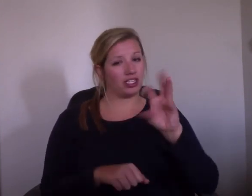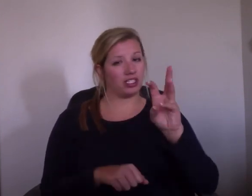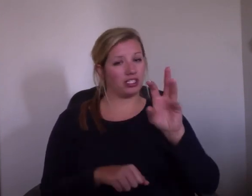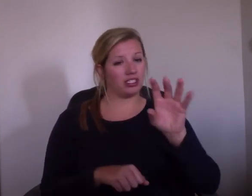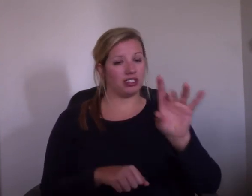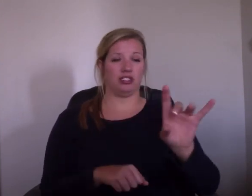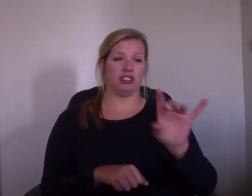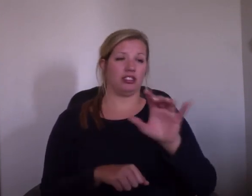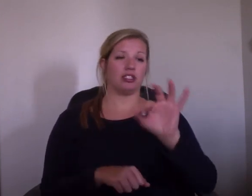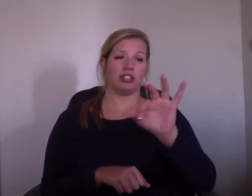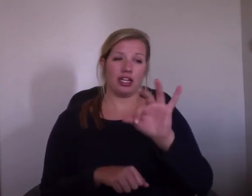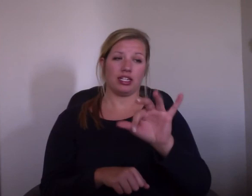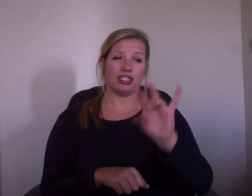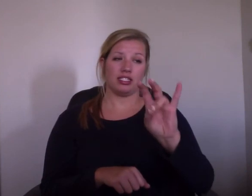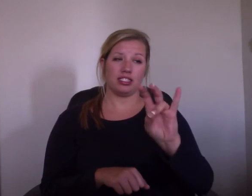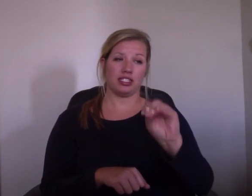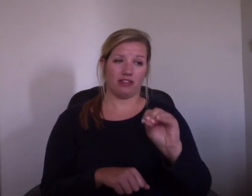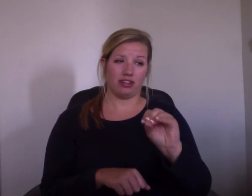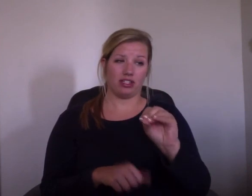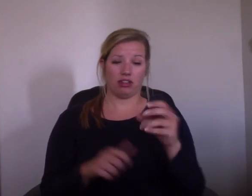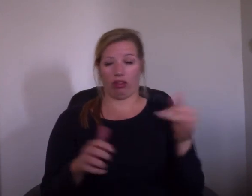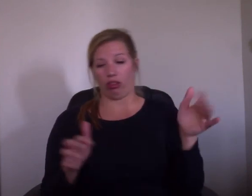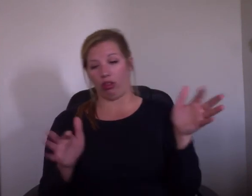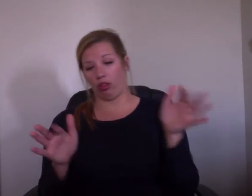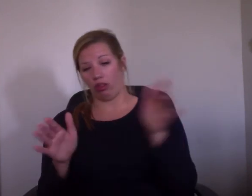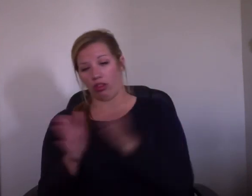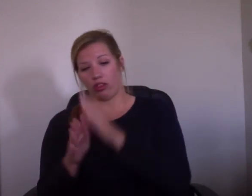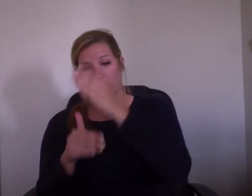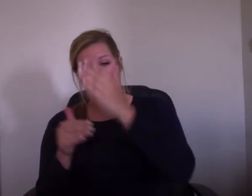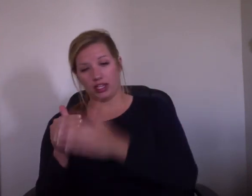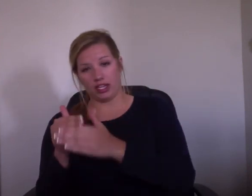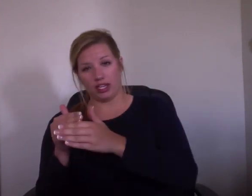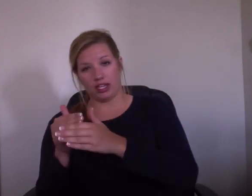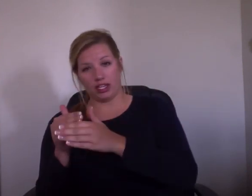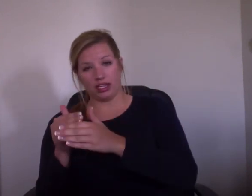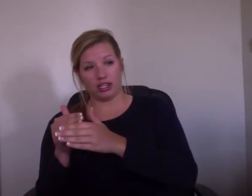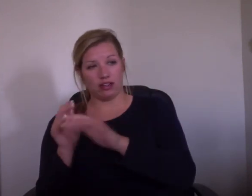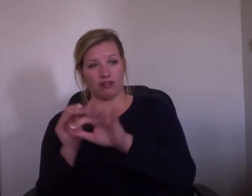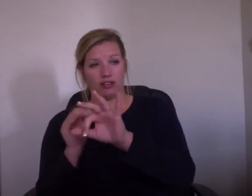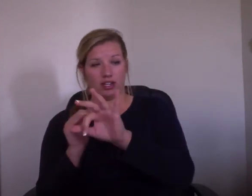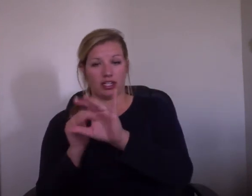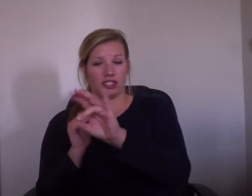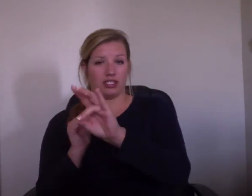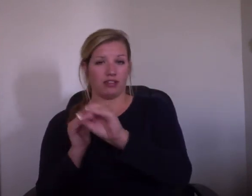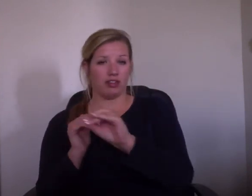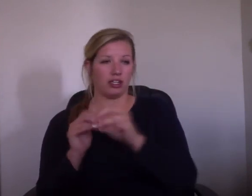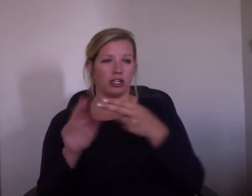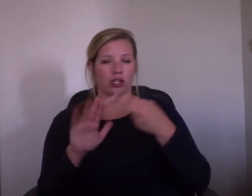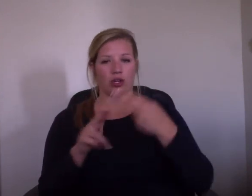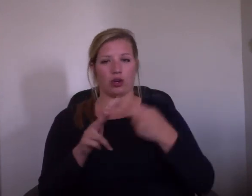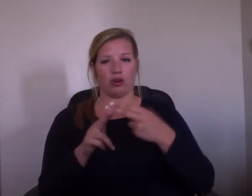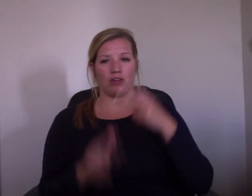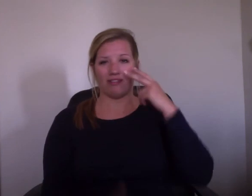midway through the 1970s to the end of the decade, become what I call the Vietnam Syndrome phase. So that's phase